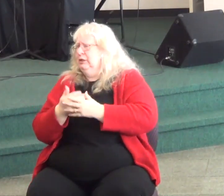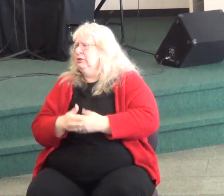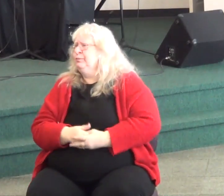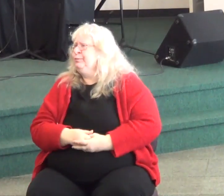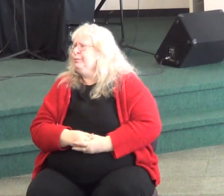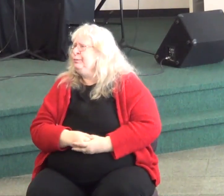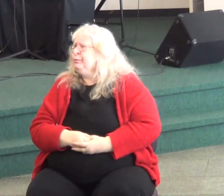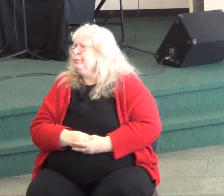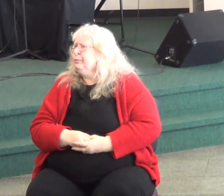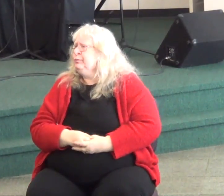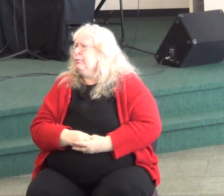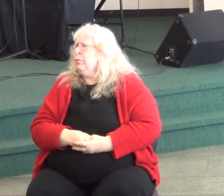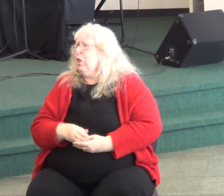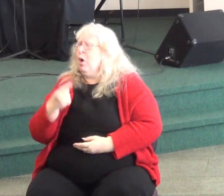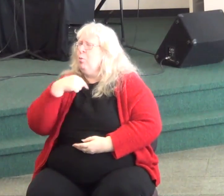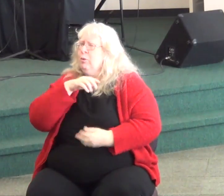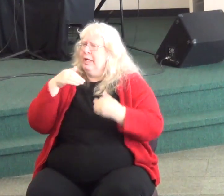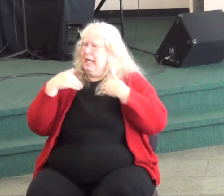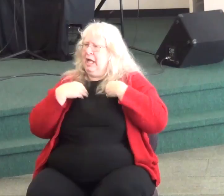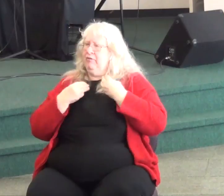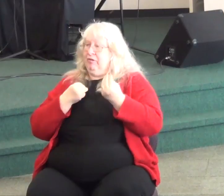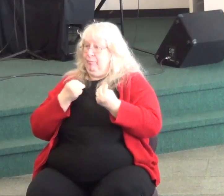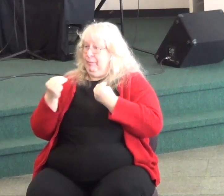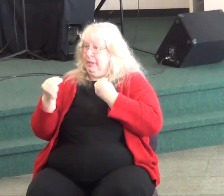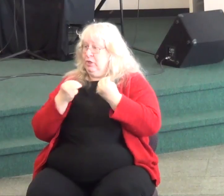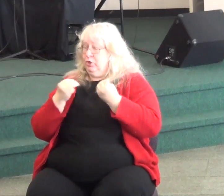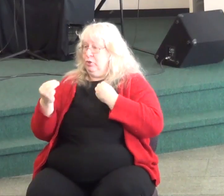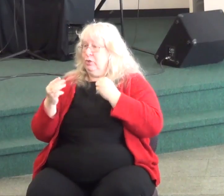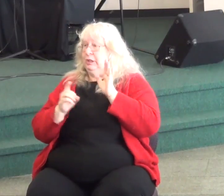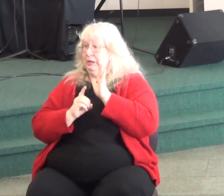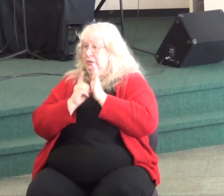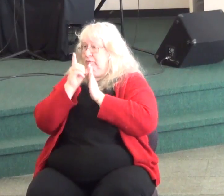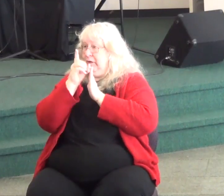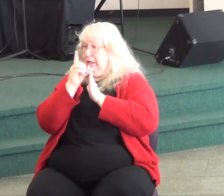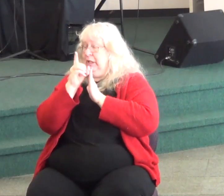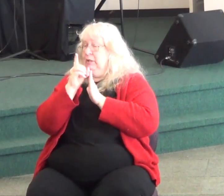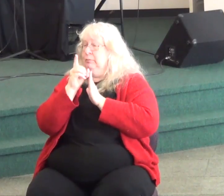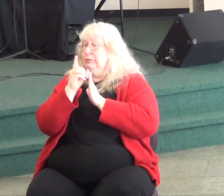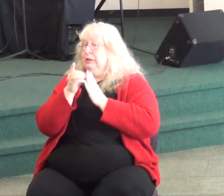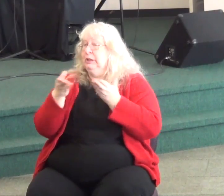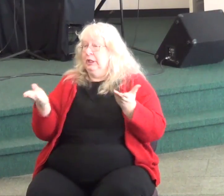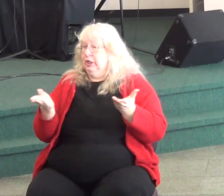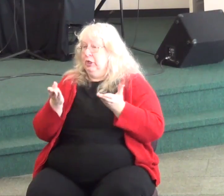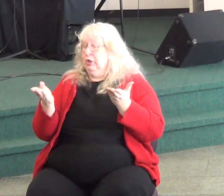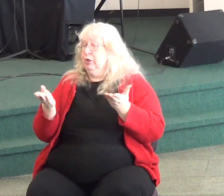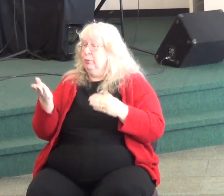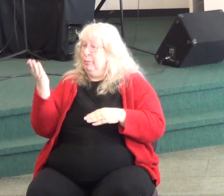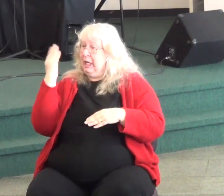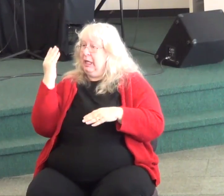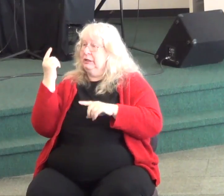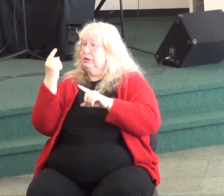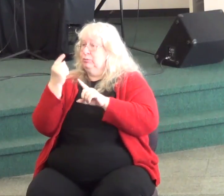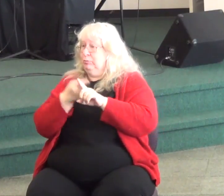Also, we've got a ministry that's developed here in just the last month, and we are so thankful for